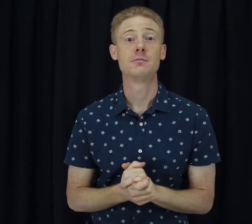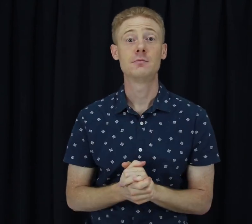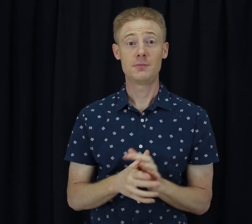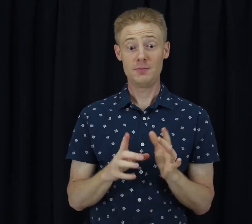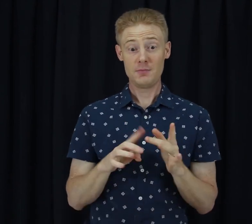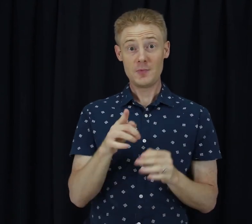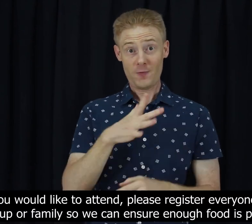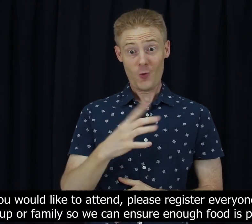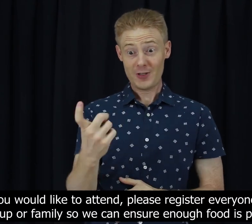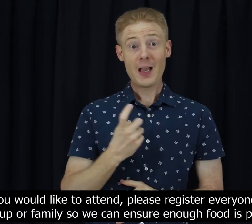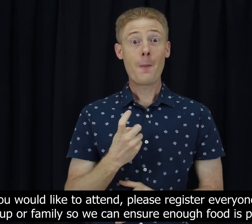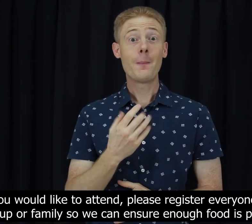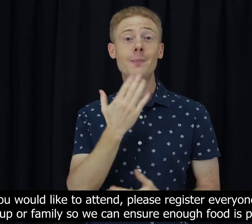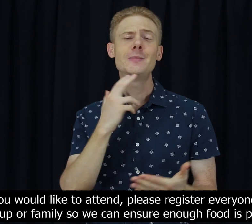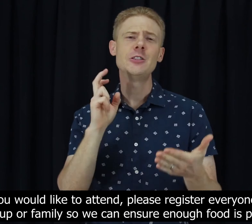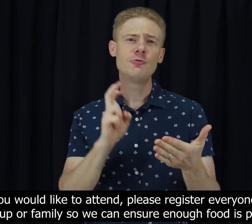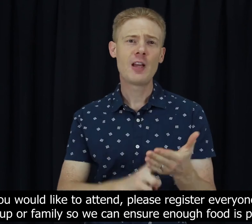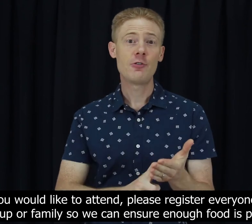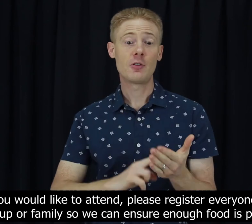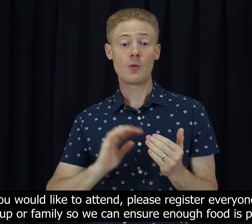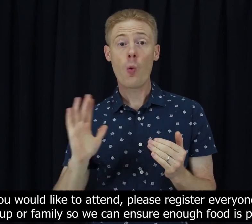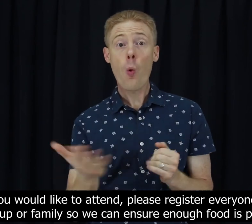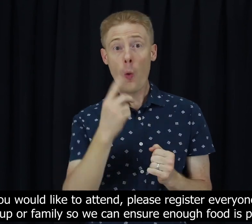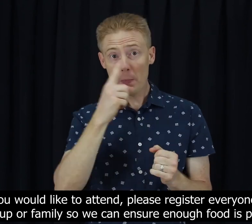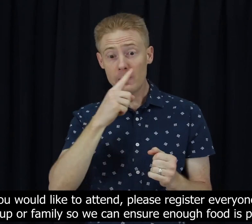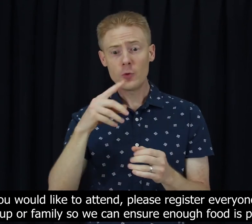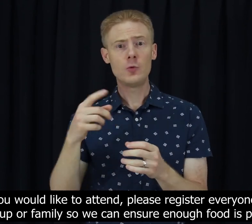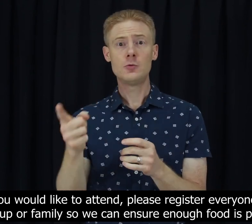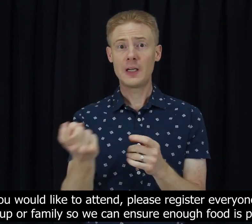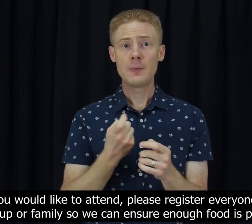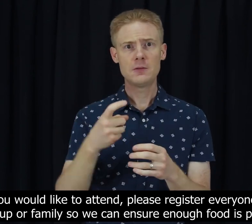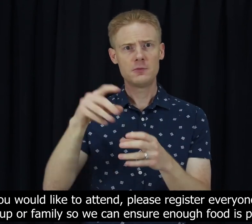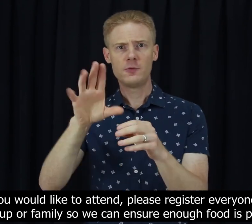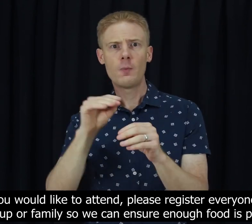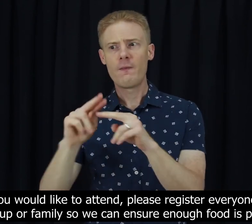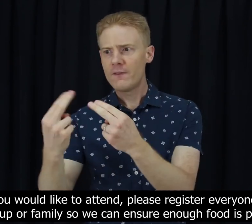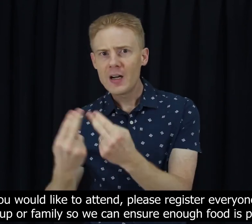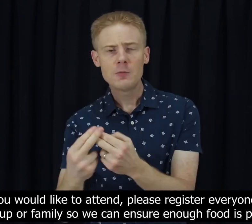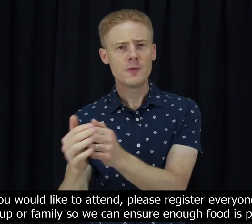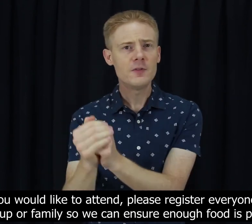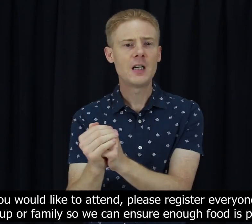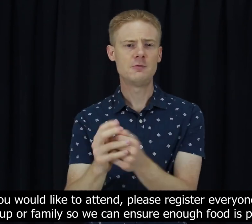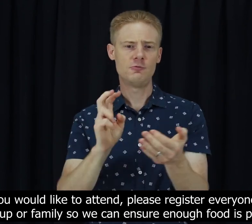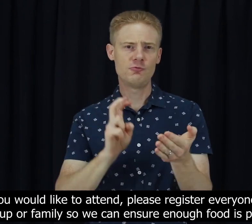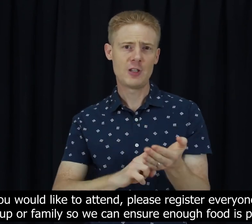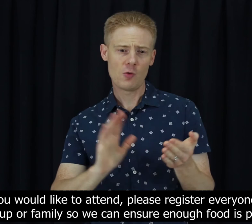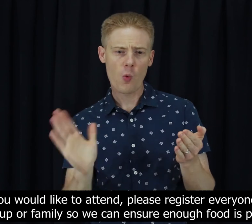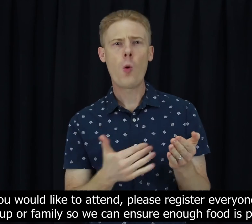If you'd like to attend, please register everyone in your group or family so we can ensure enough food is provided.